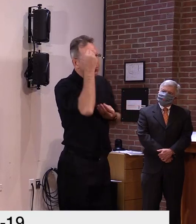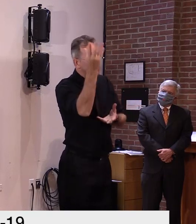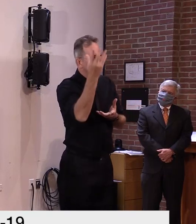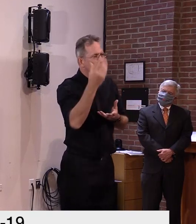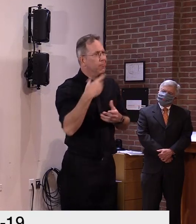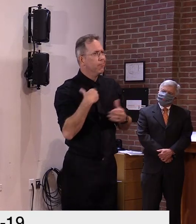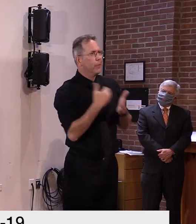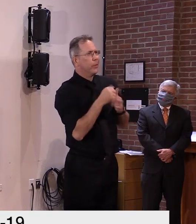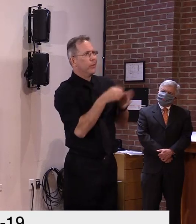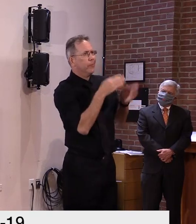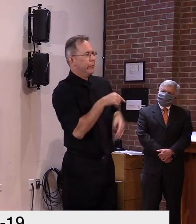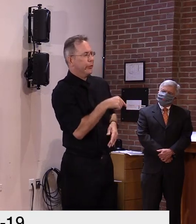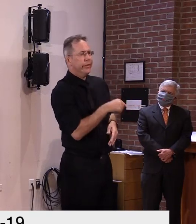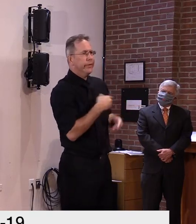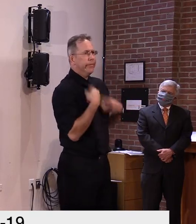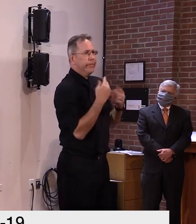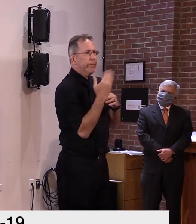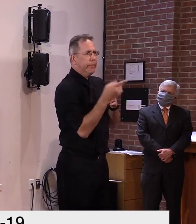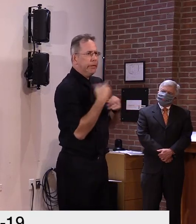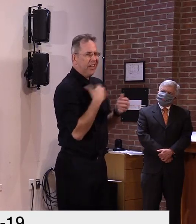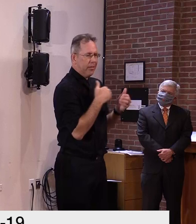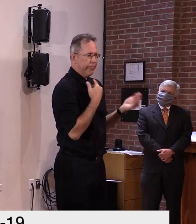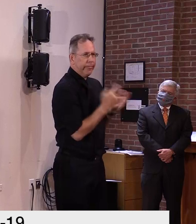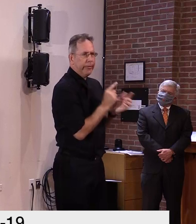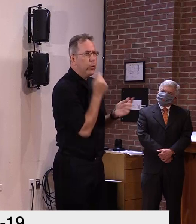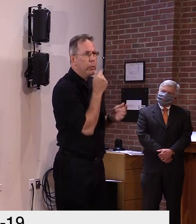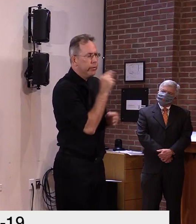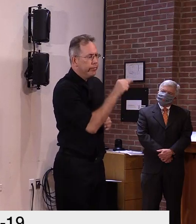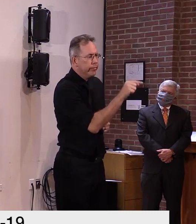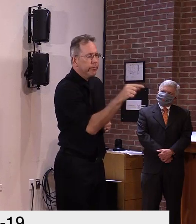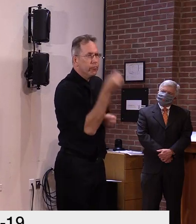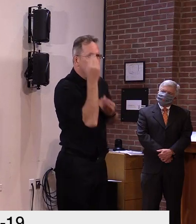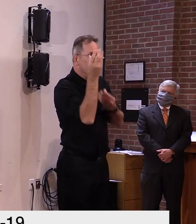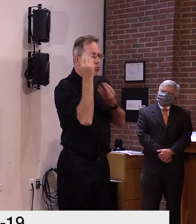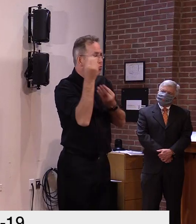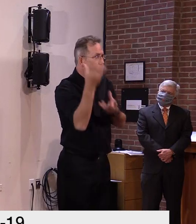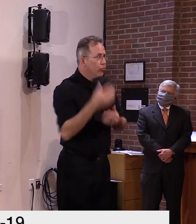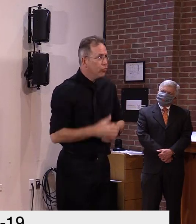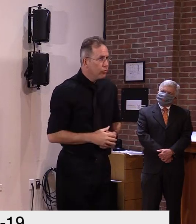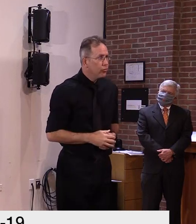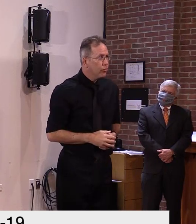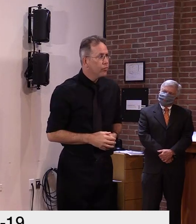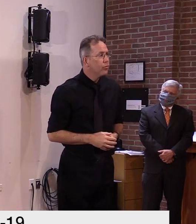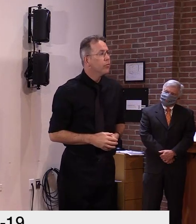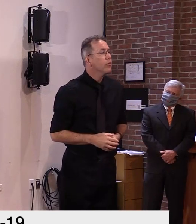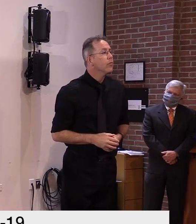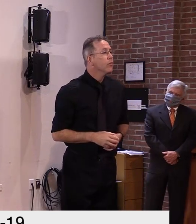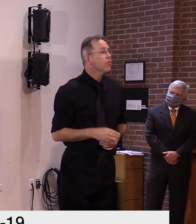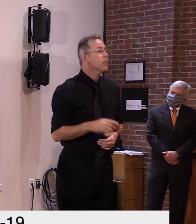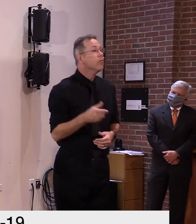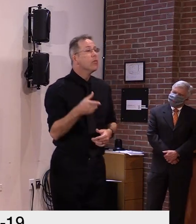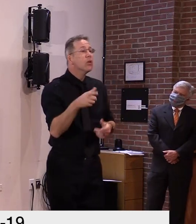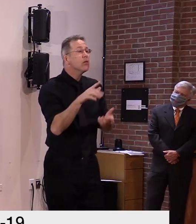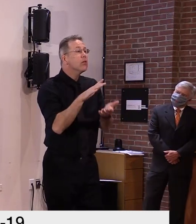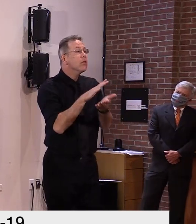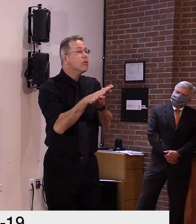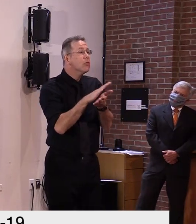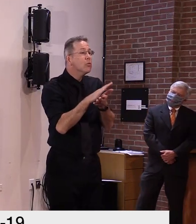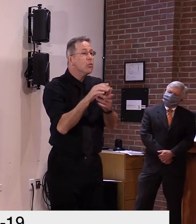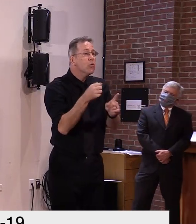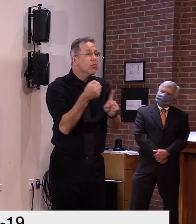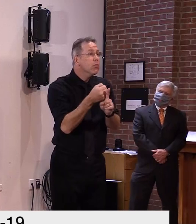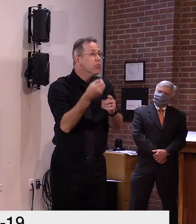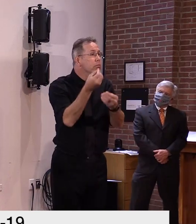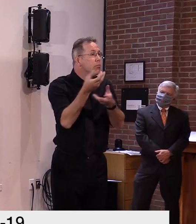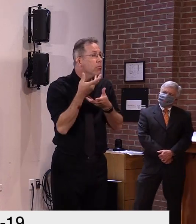of a case, whether it's a teacher, a staff, or a student, and we do our best to make sure that we understand who's really